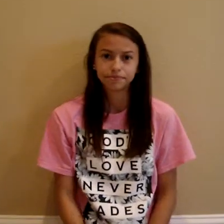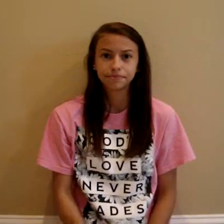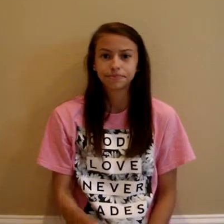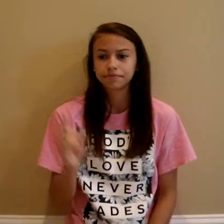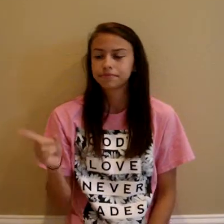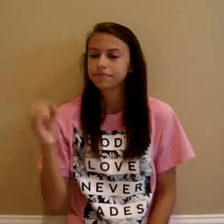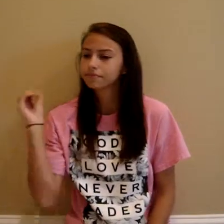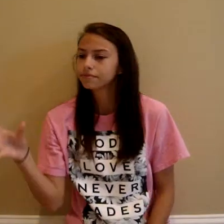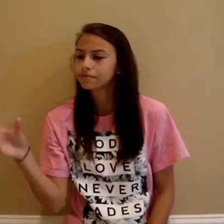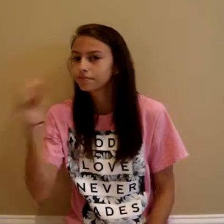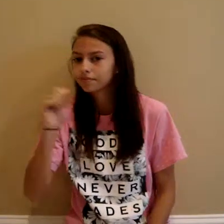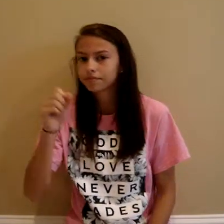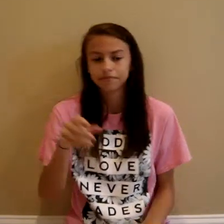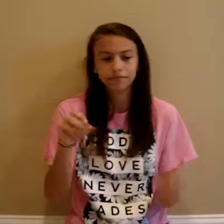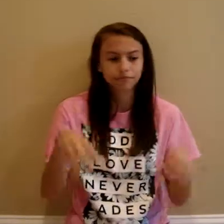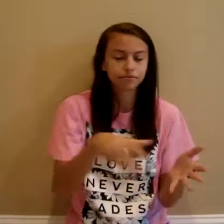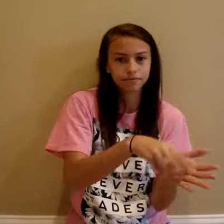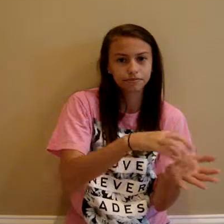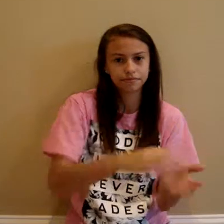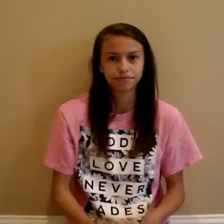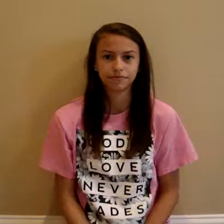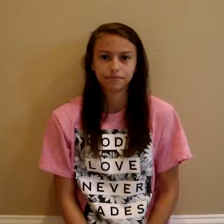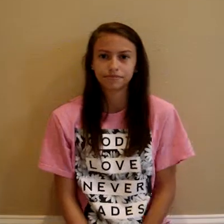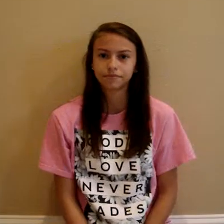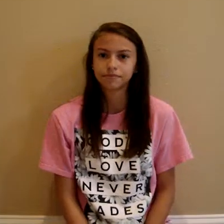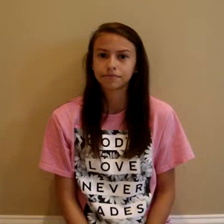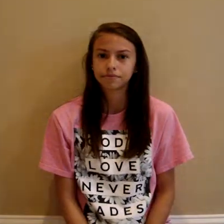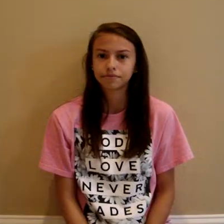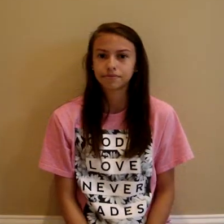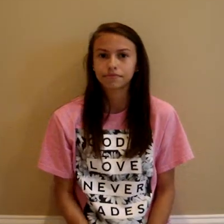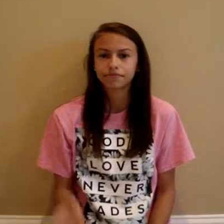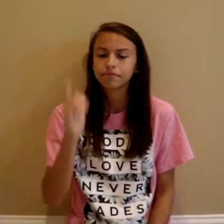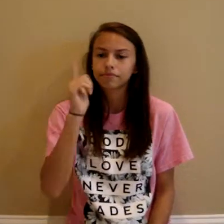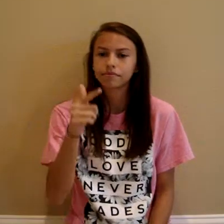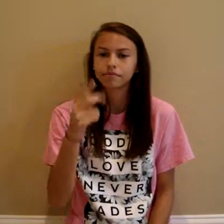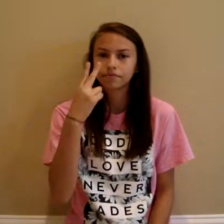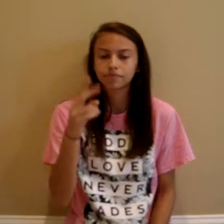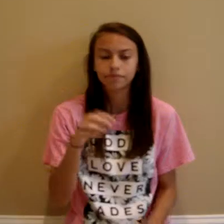threw her ice cream and dropped her cookies. She later saw that the spider had died.